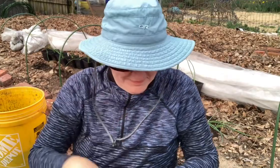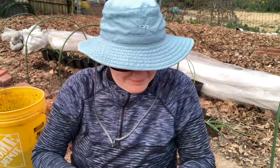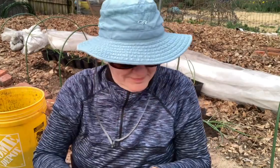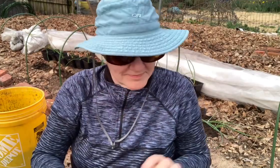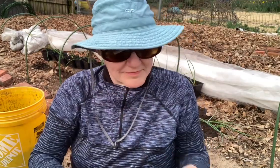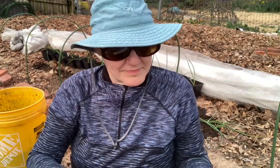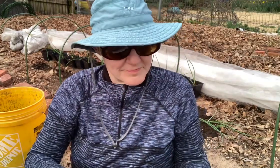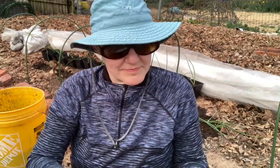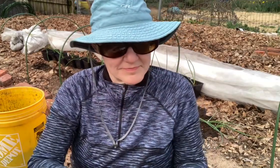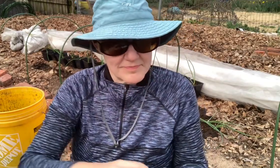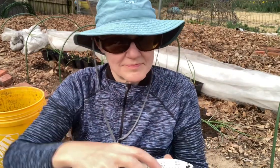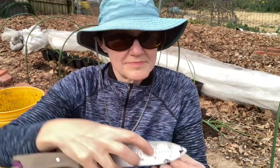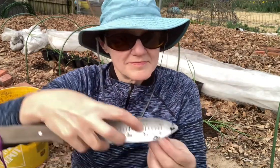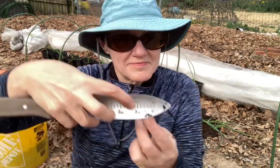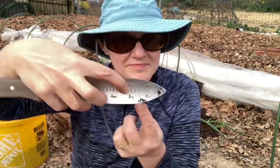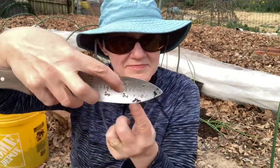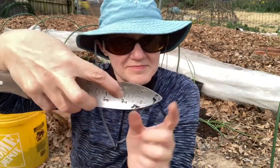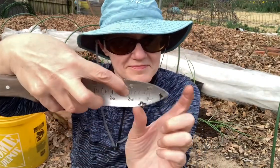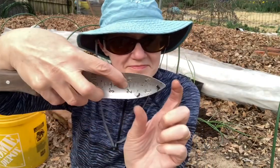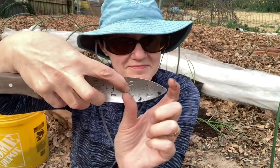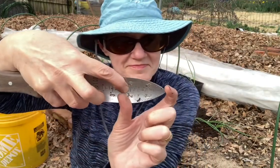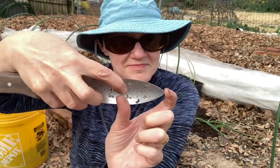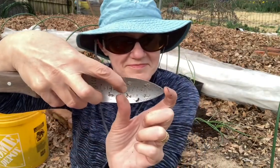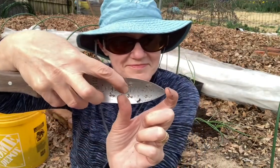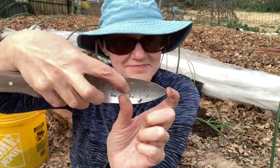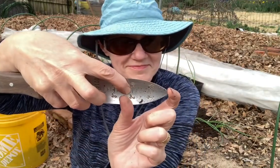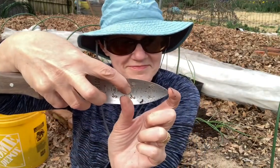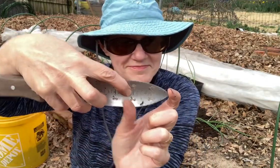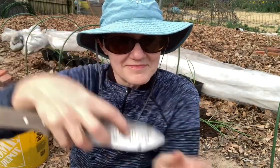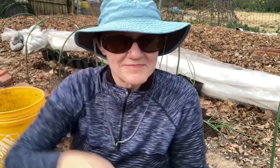about 2 inches apart.